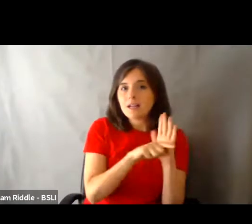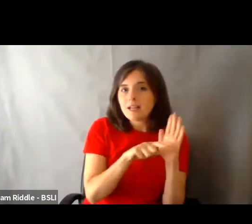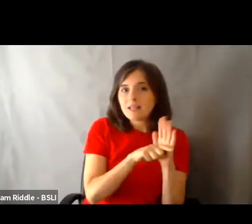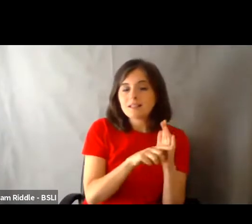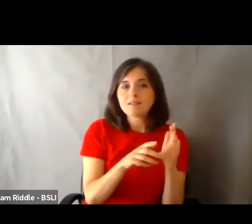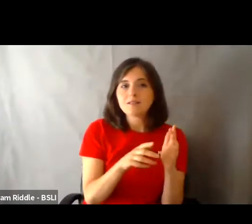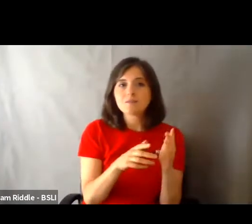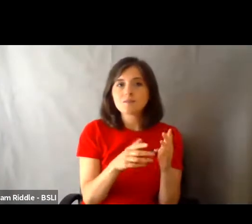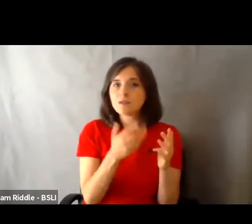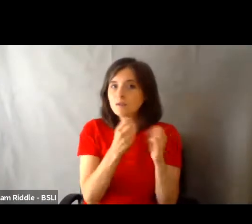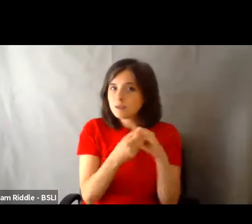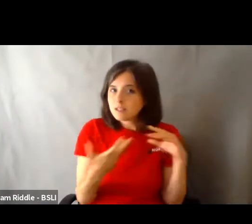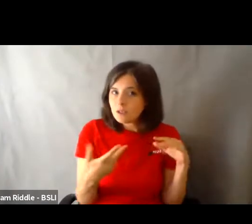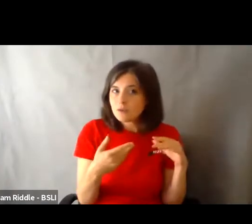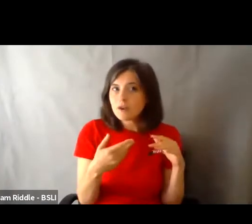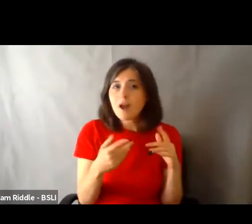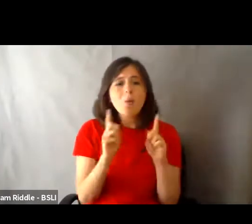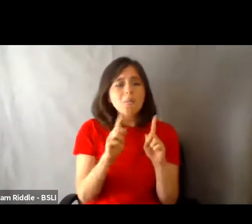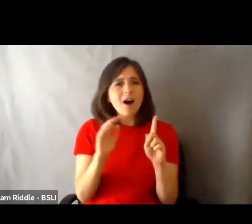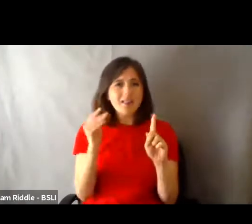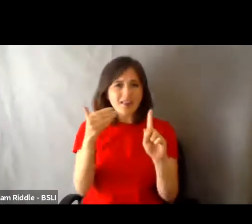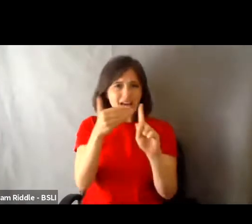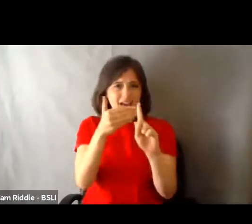is that the driving factor for that